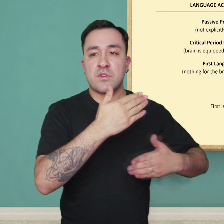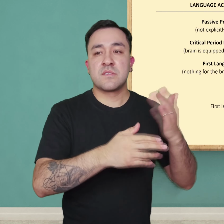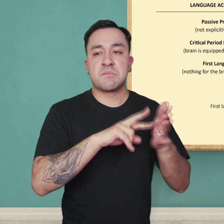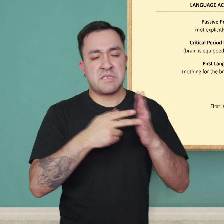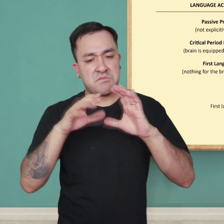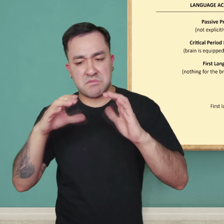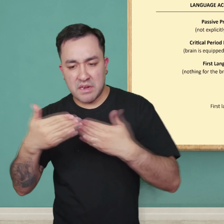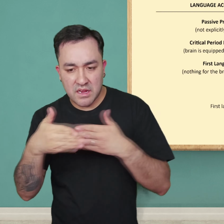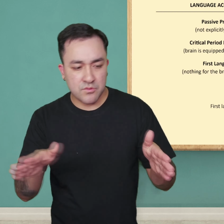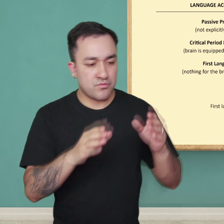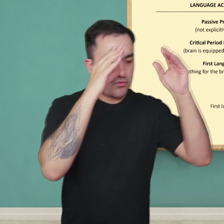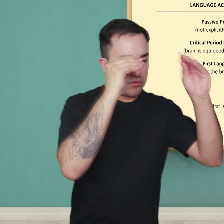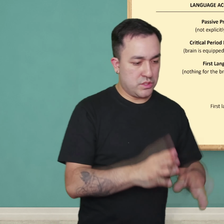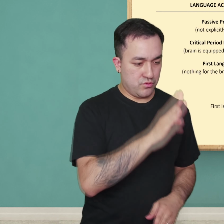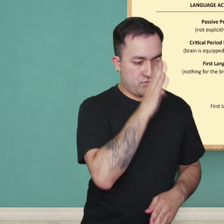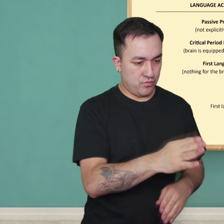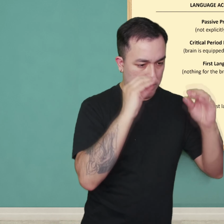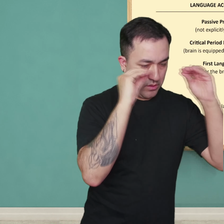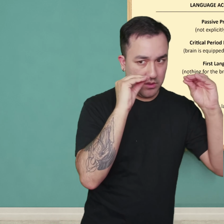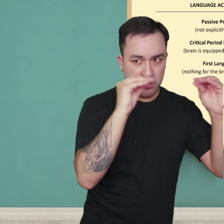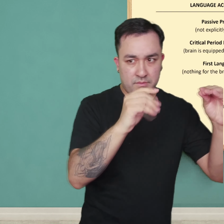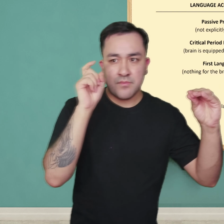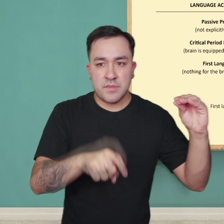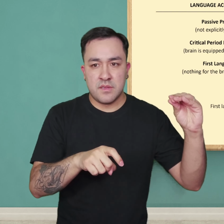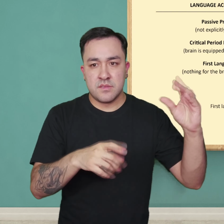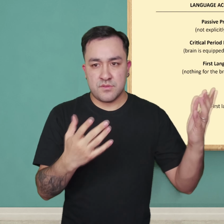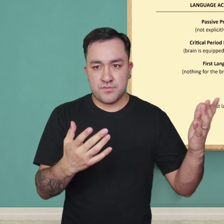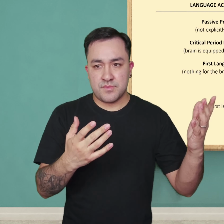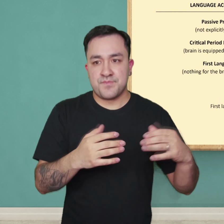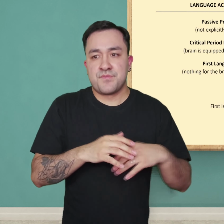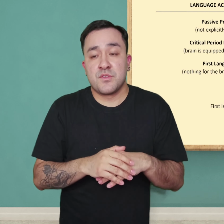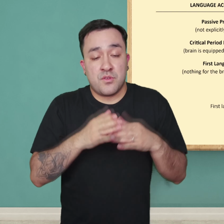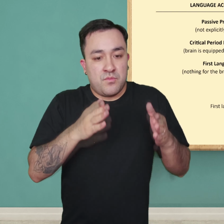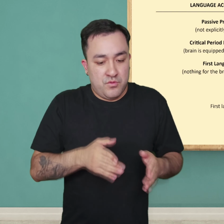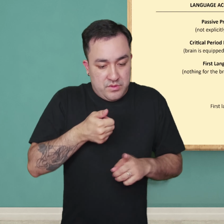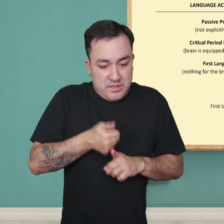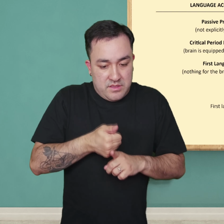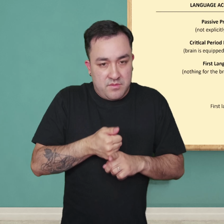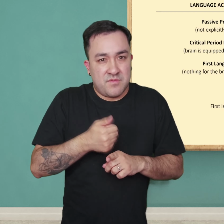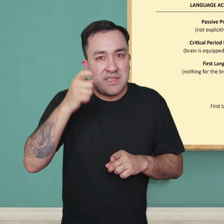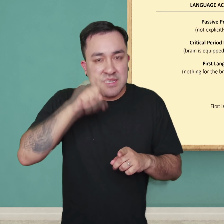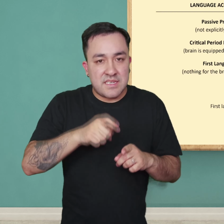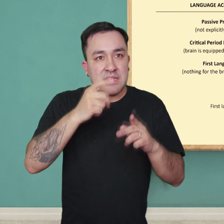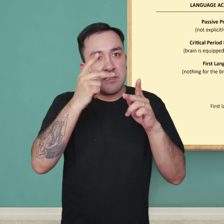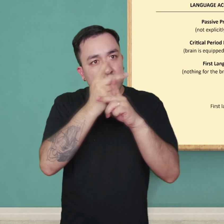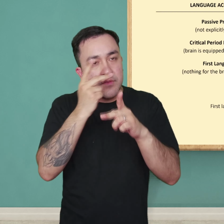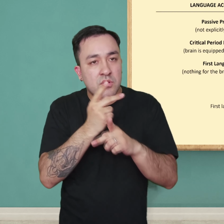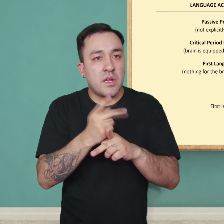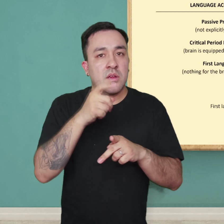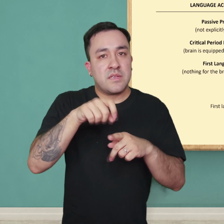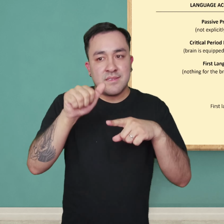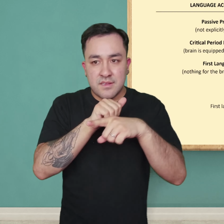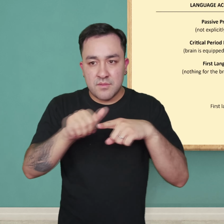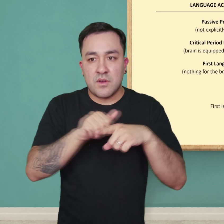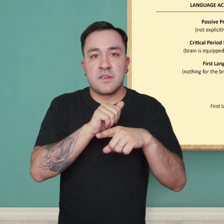Language learning is an active process. Either through classroom and direct instruction and guidance or being self-taught, the person has